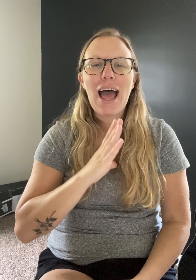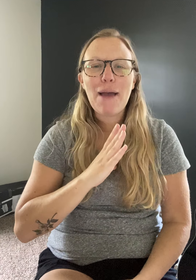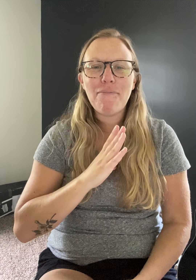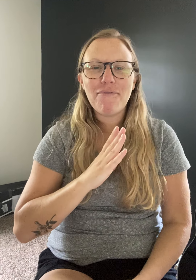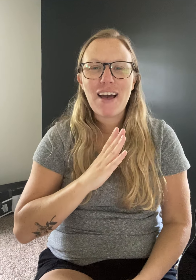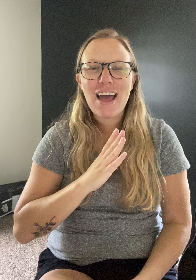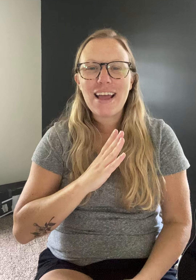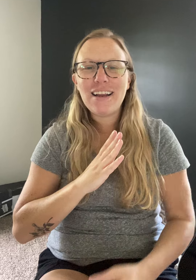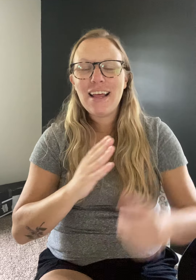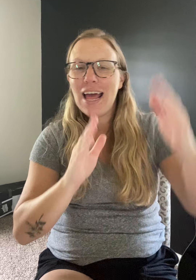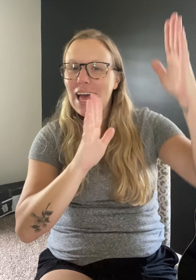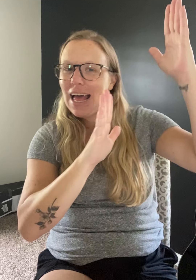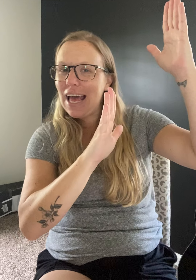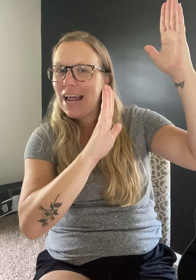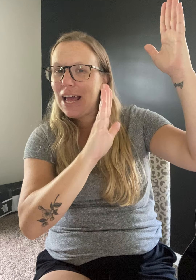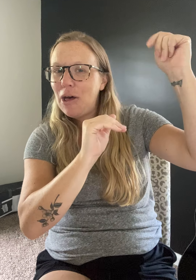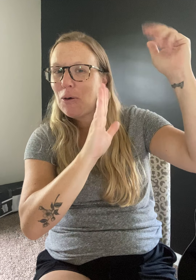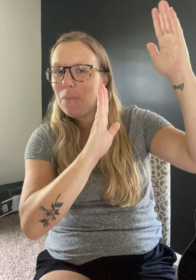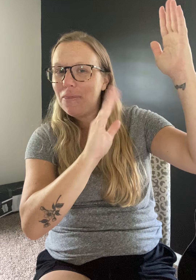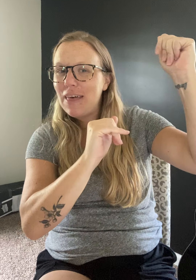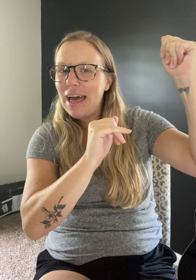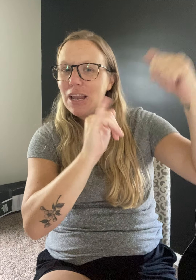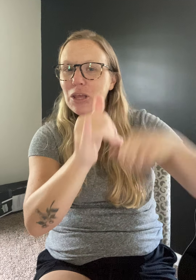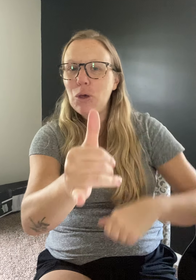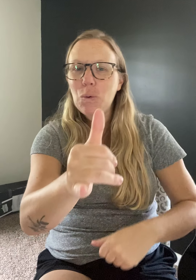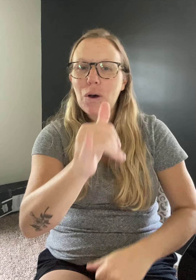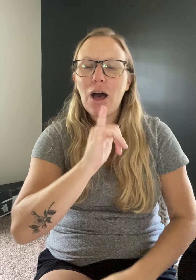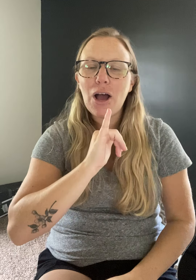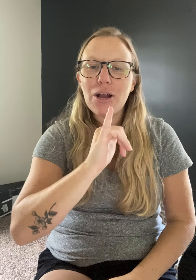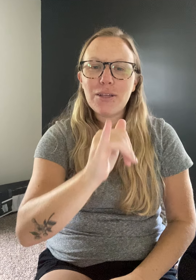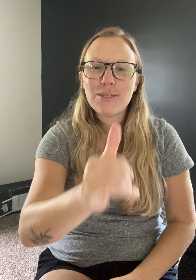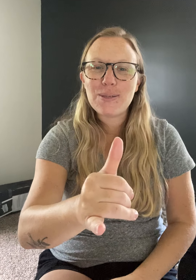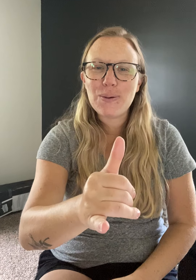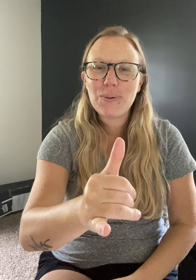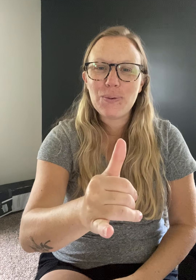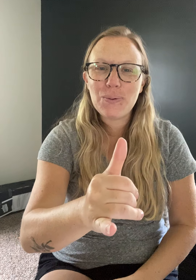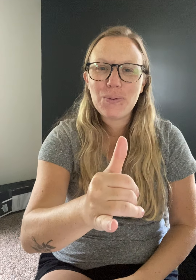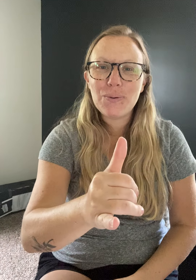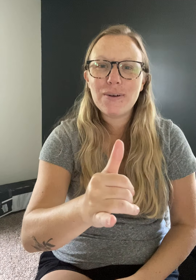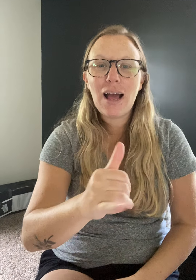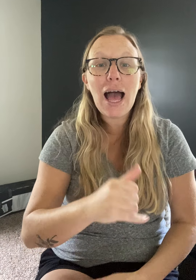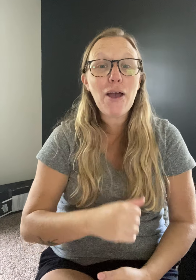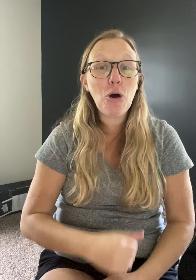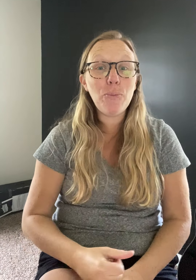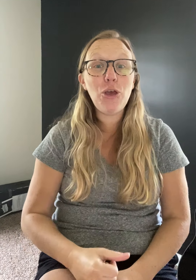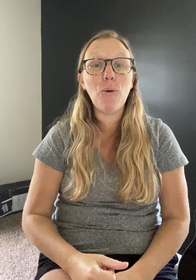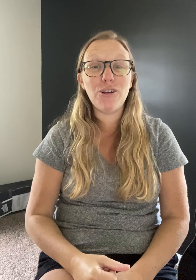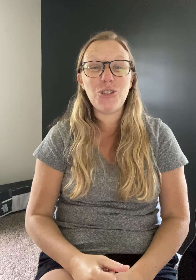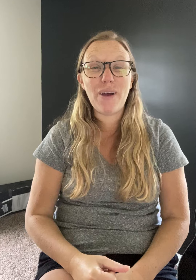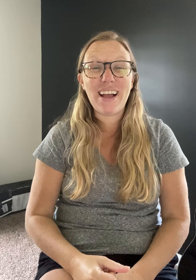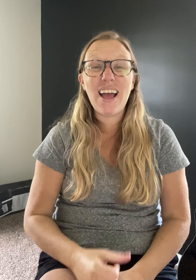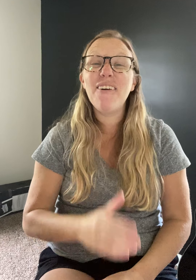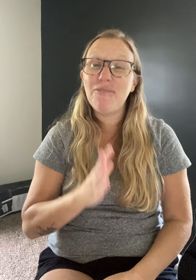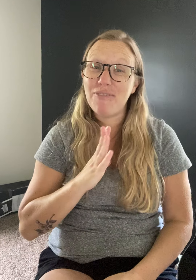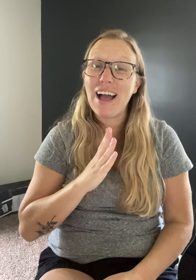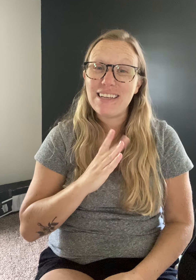I'm fine, and I hope that you are too. I hope you are doing fine